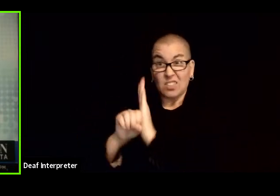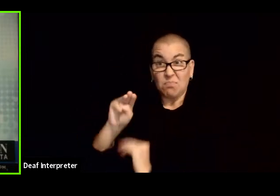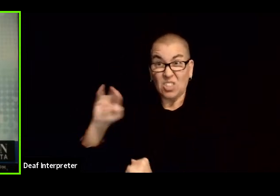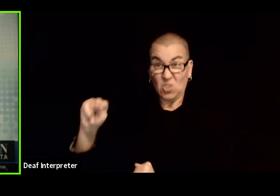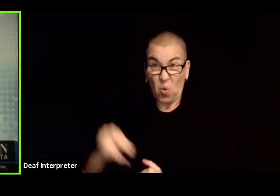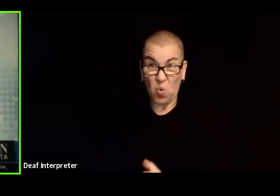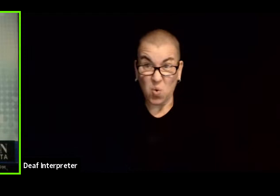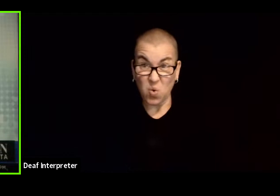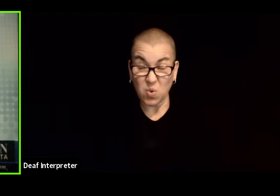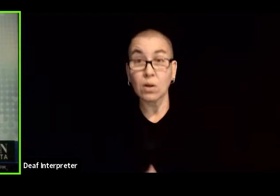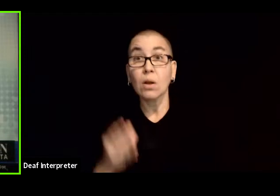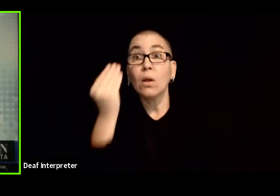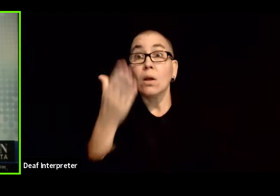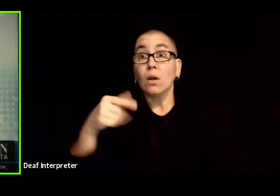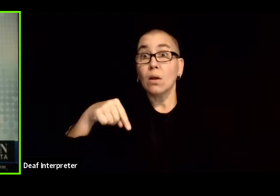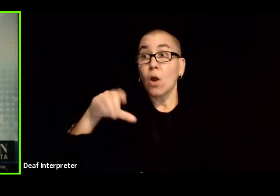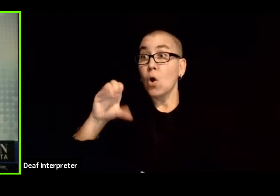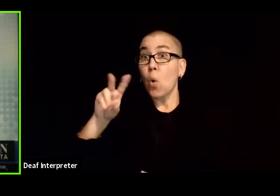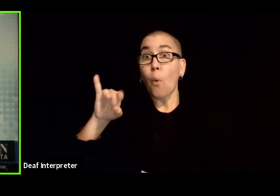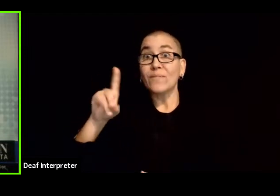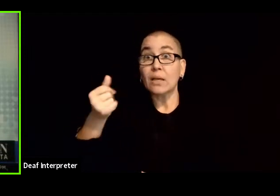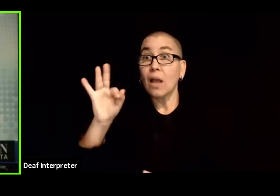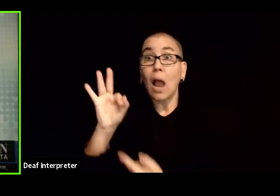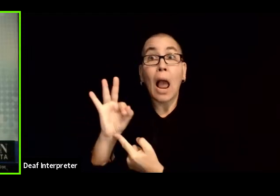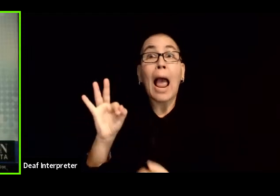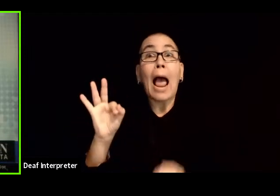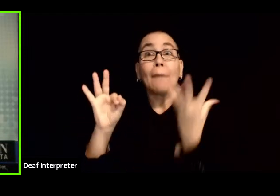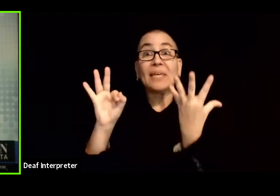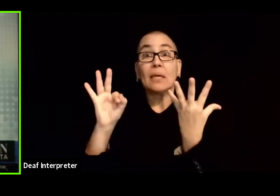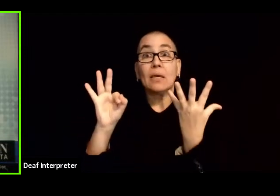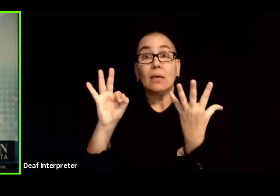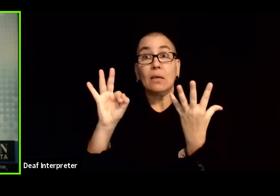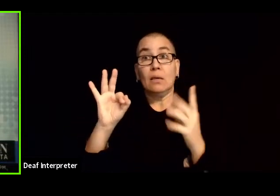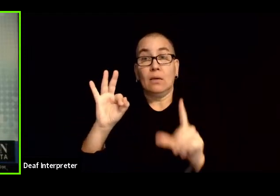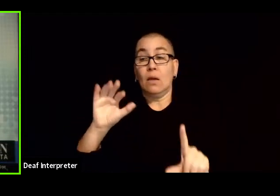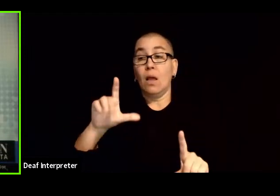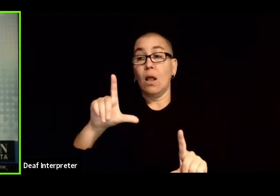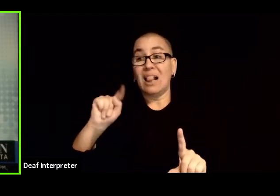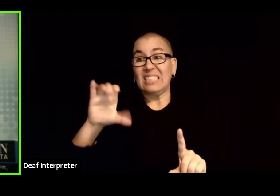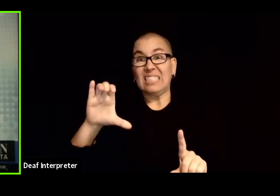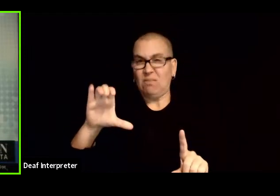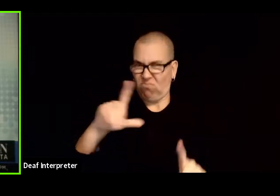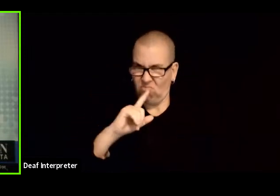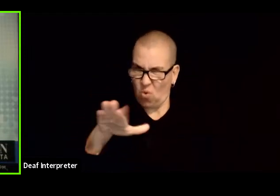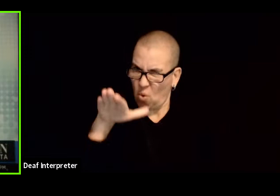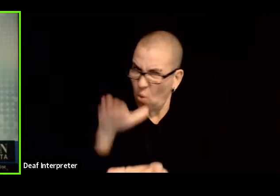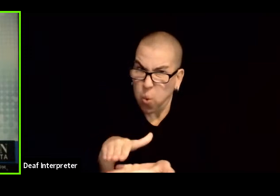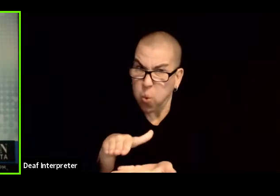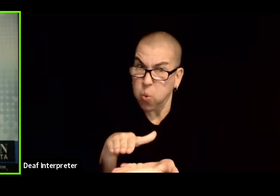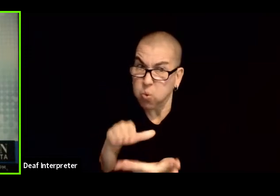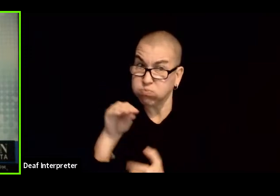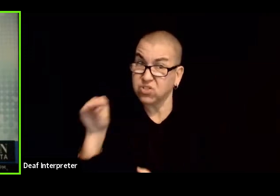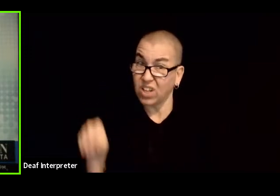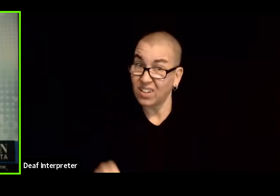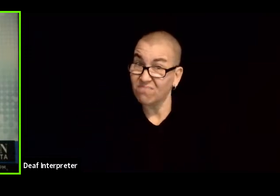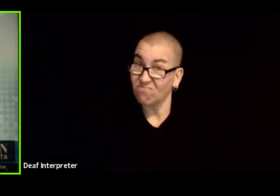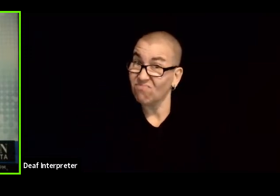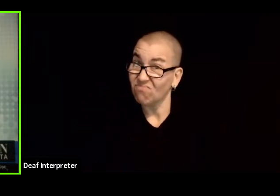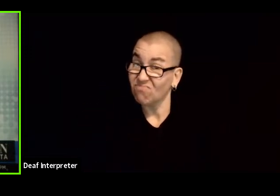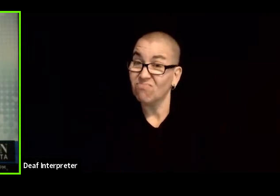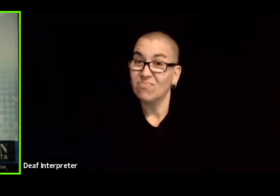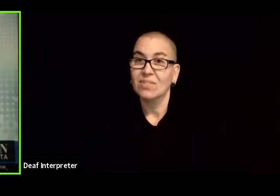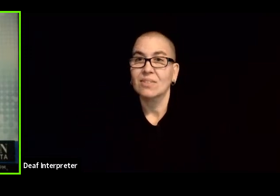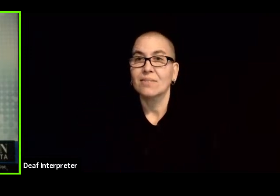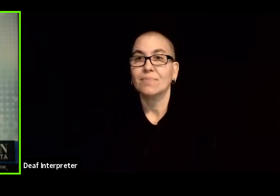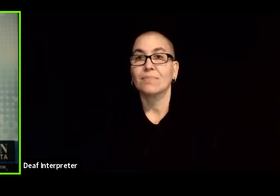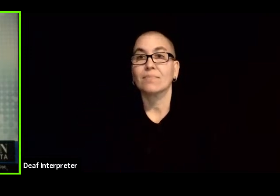in long-term care settings. This was something White House Advisor Dr. Birx praised us for when she visited last weekend.